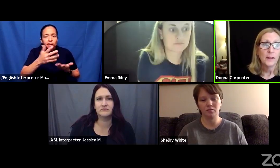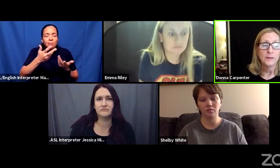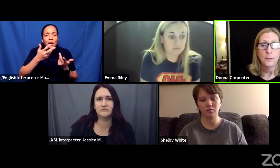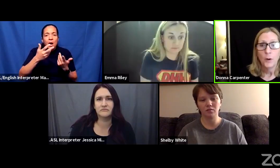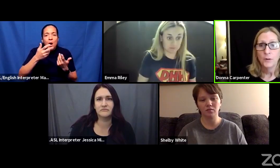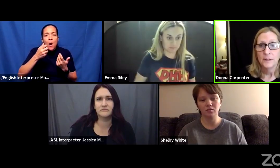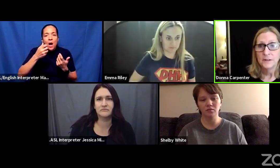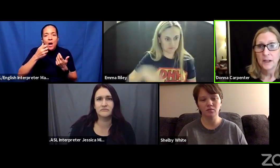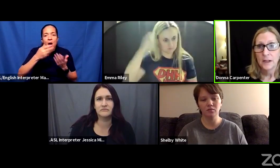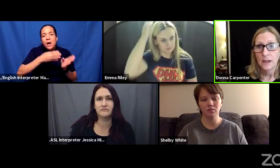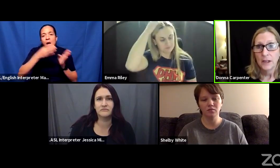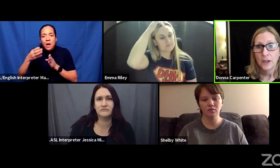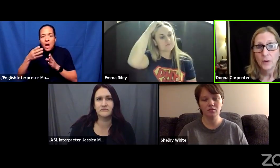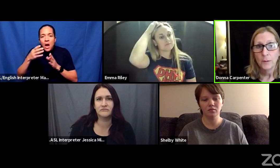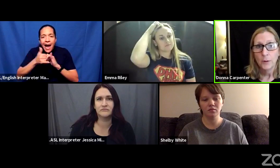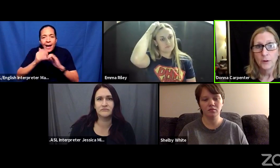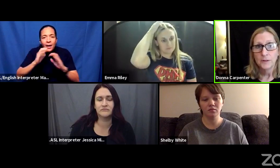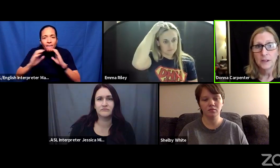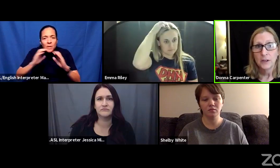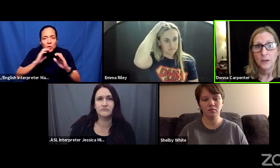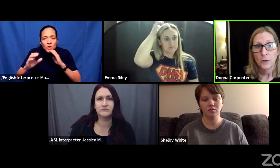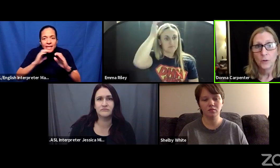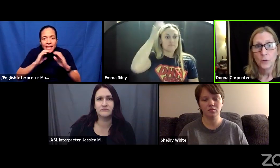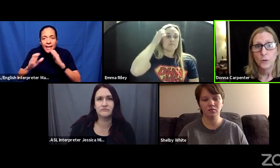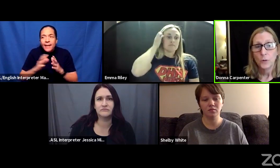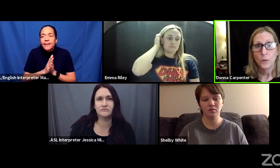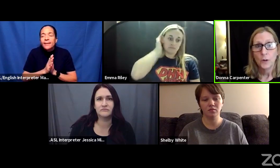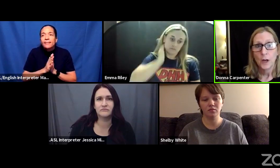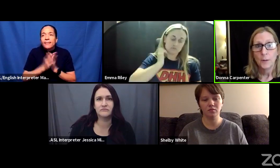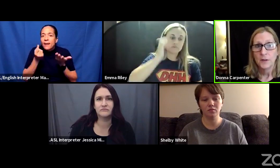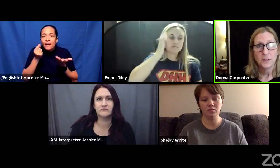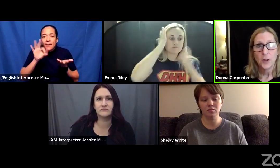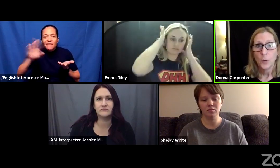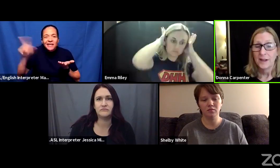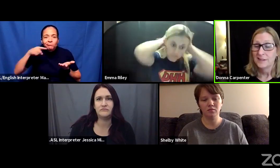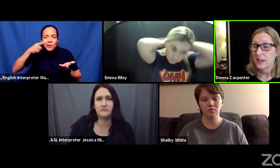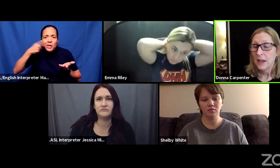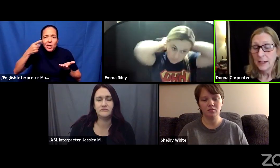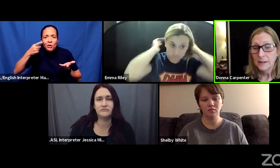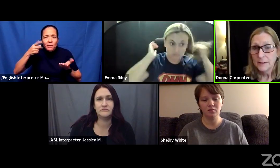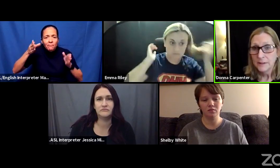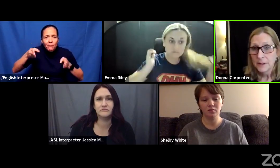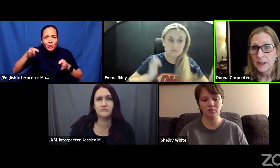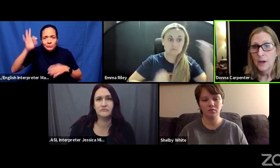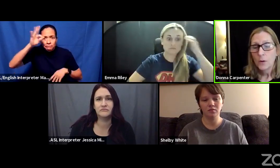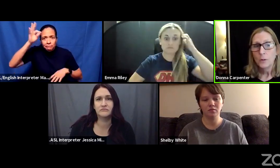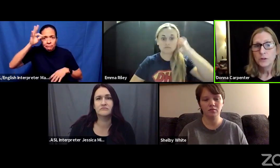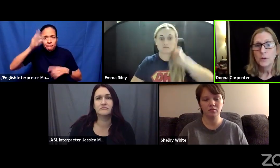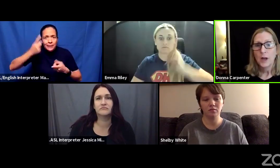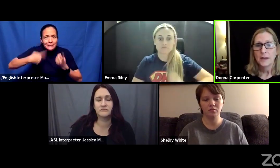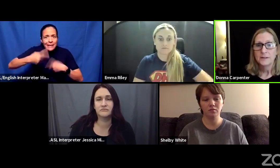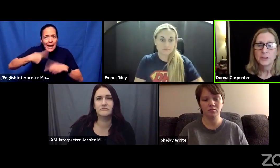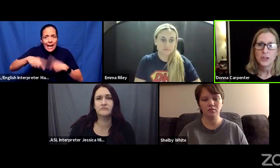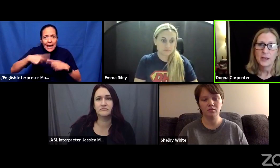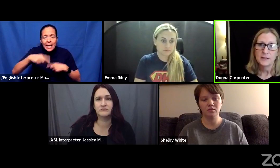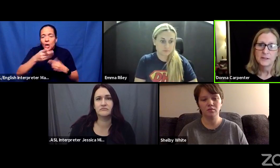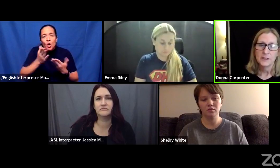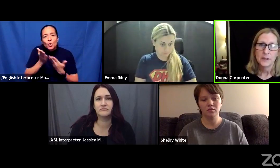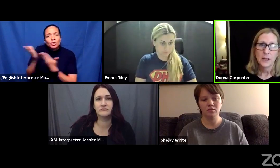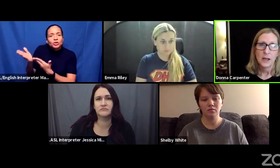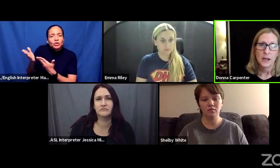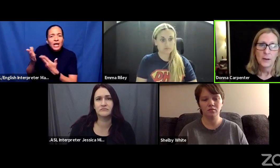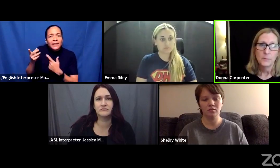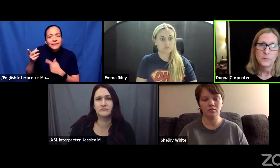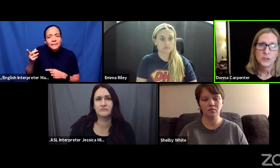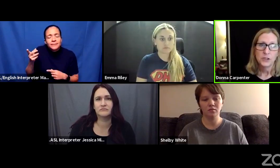if, suppose it's a hearing person who doesn't know any signs. What would you guys